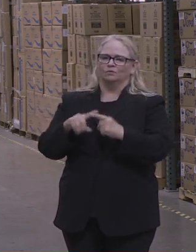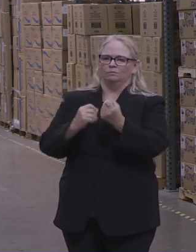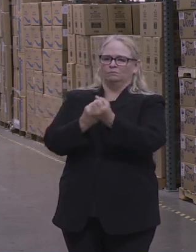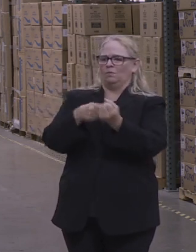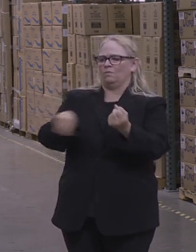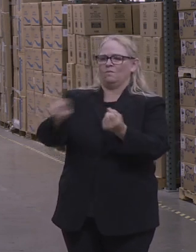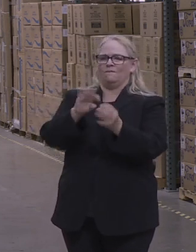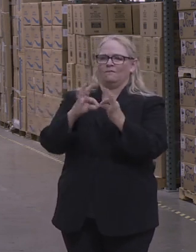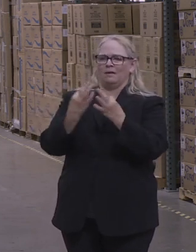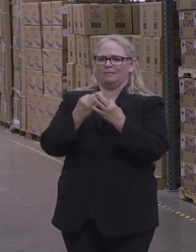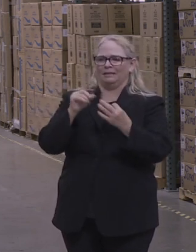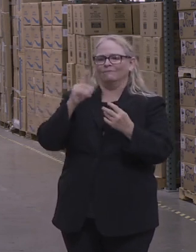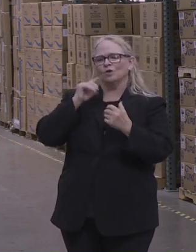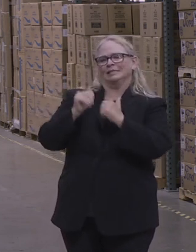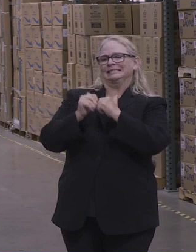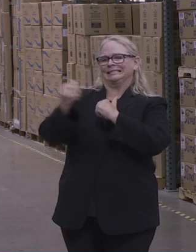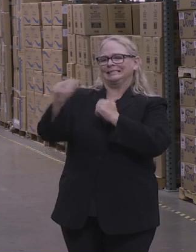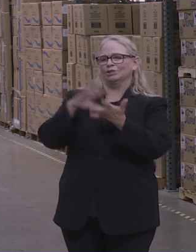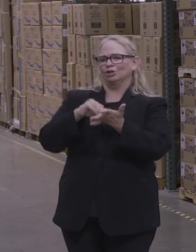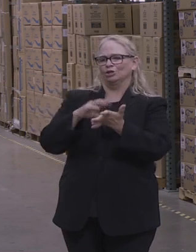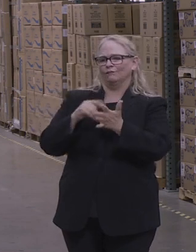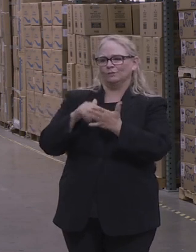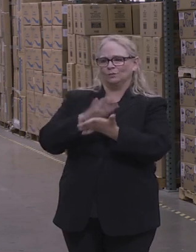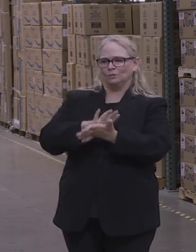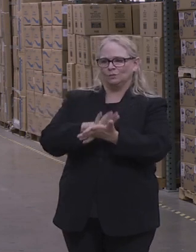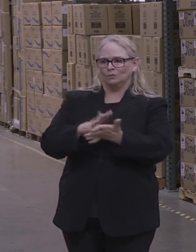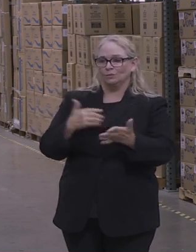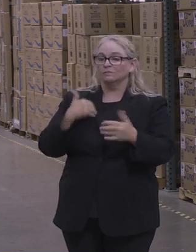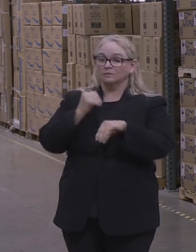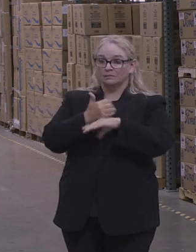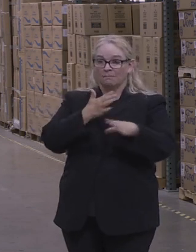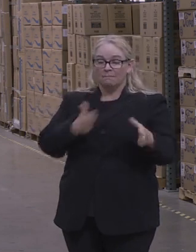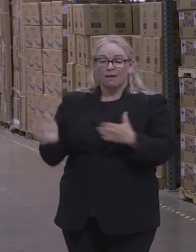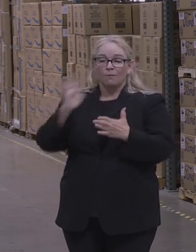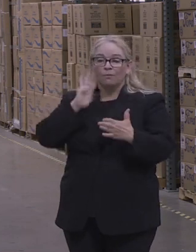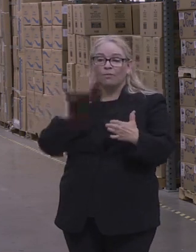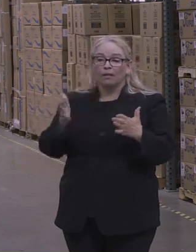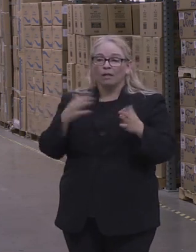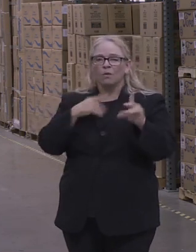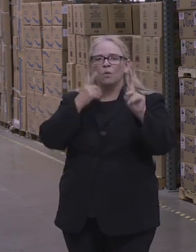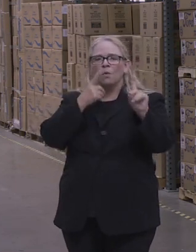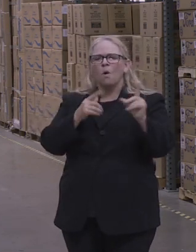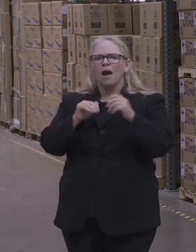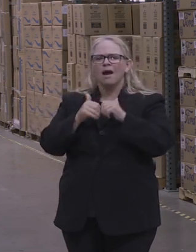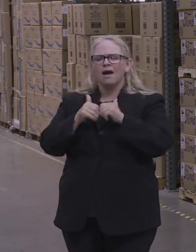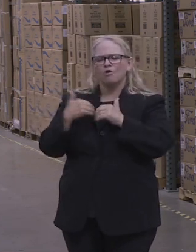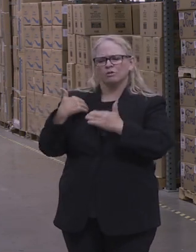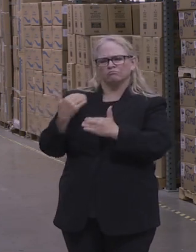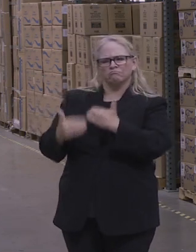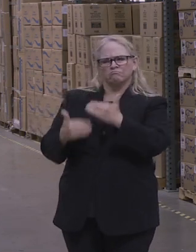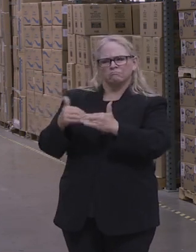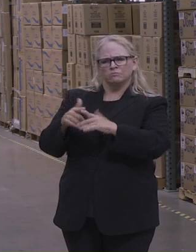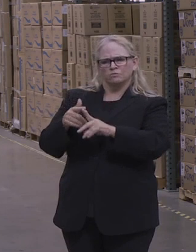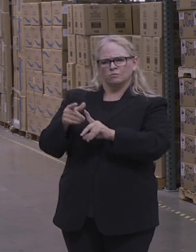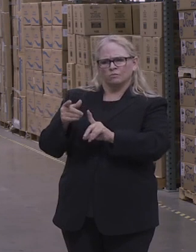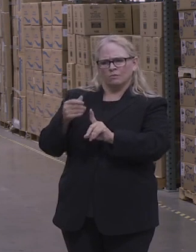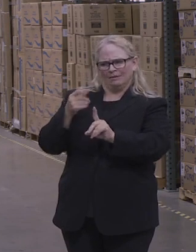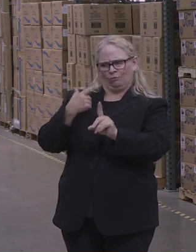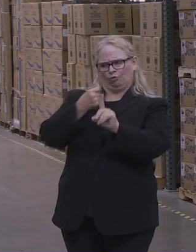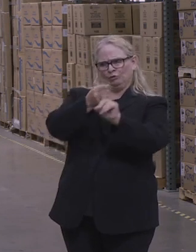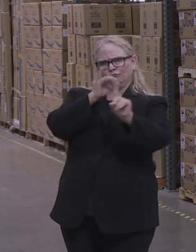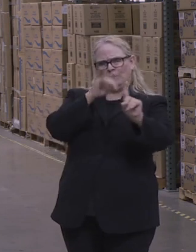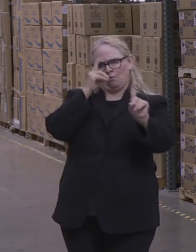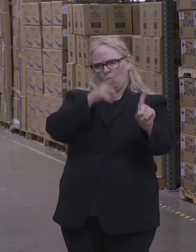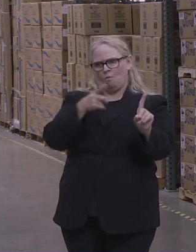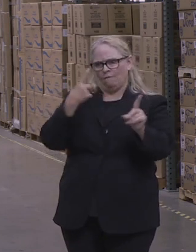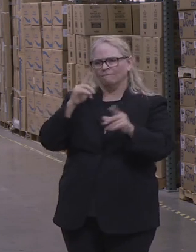what we've done. We've marked specific goals and expectations. I look forward to making some announcements very, very shortly